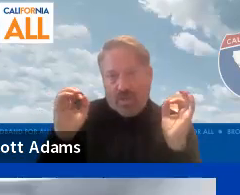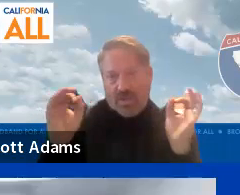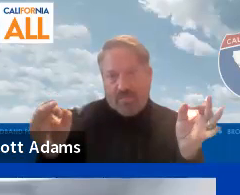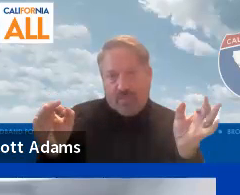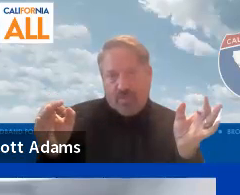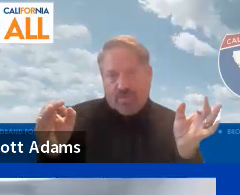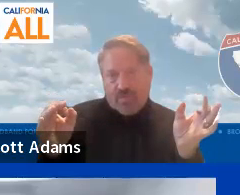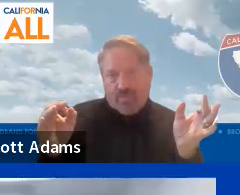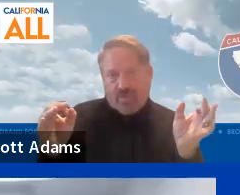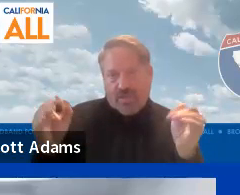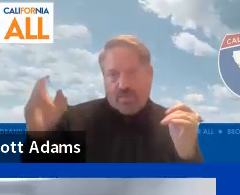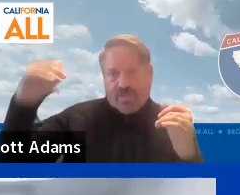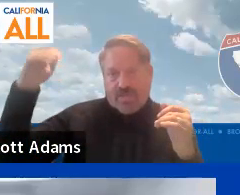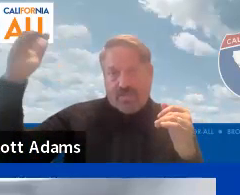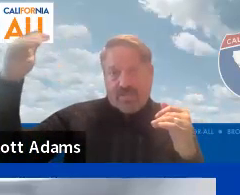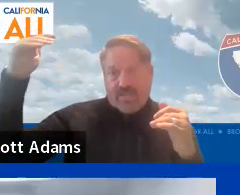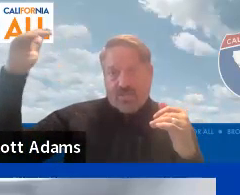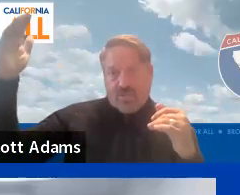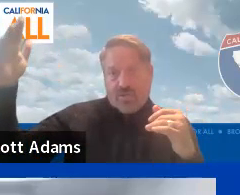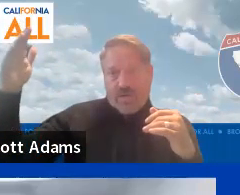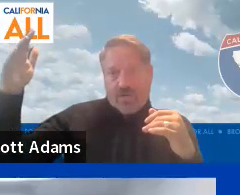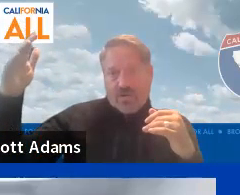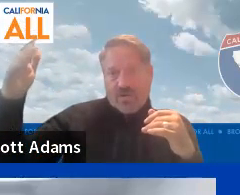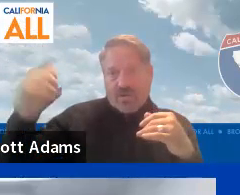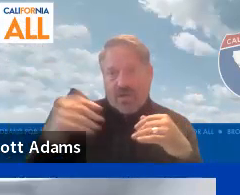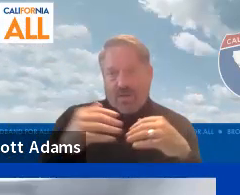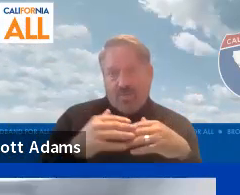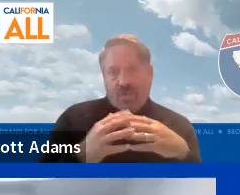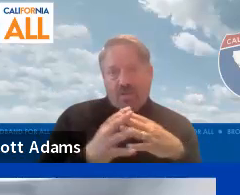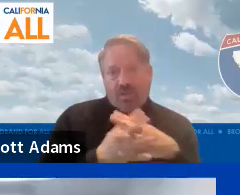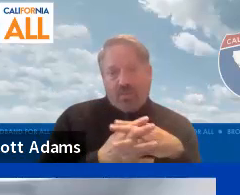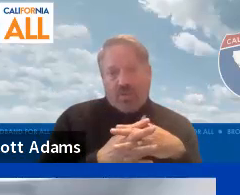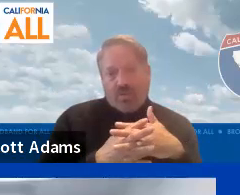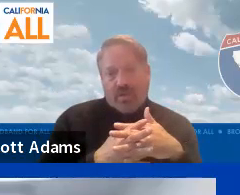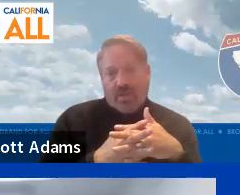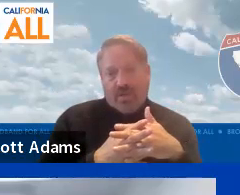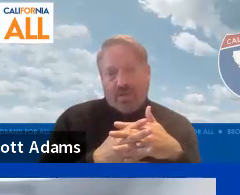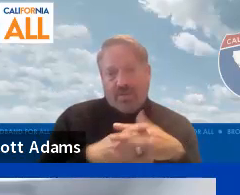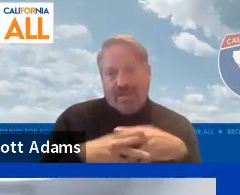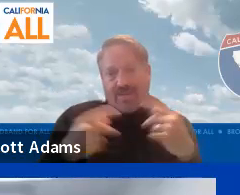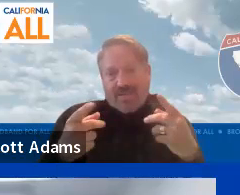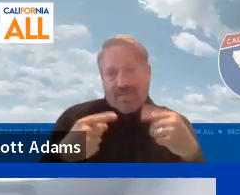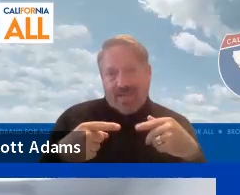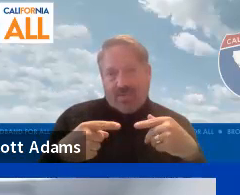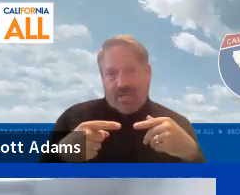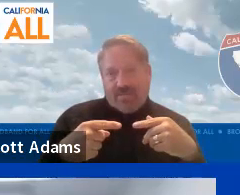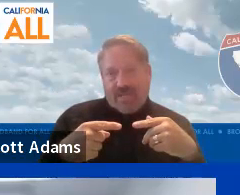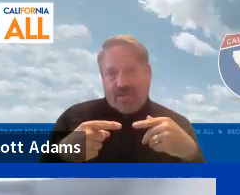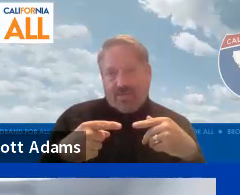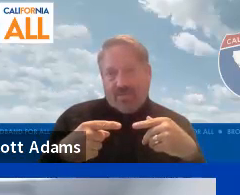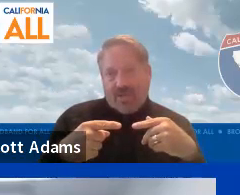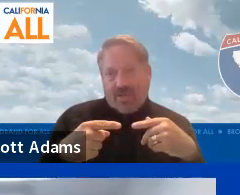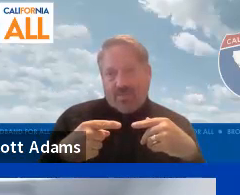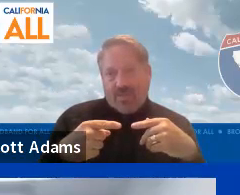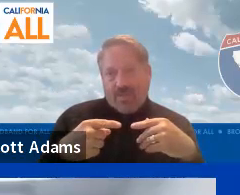So we need a big push from folks to help us get to 10,000 or greater. We will analyze the aggregated